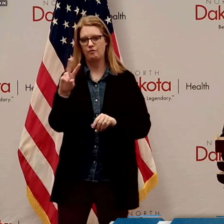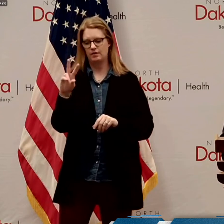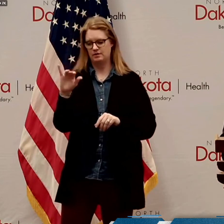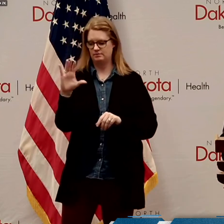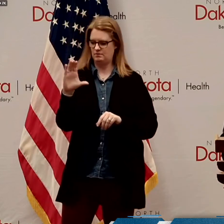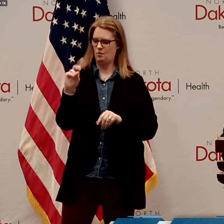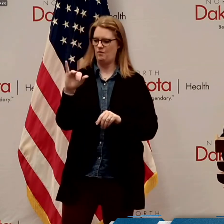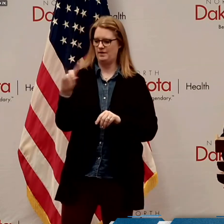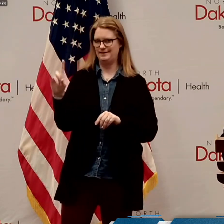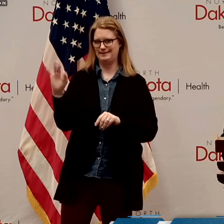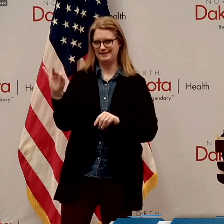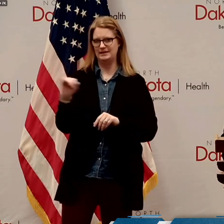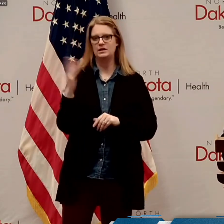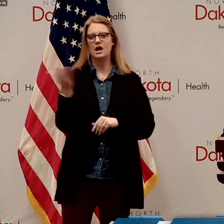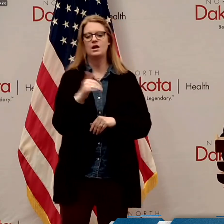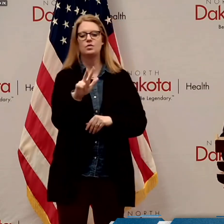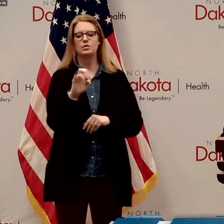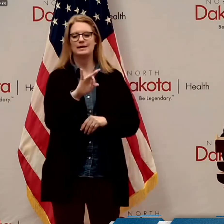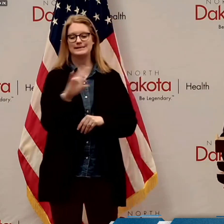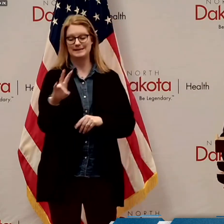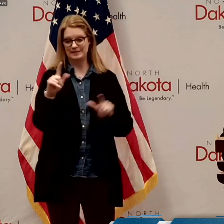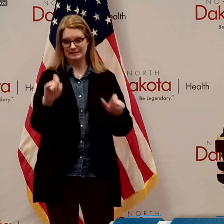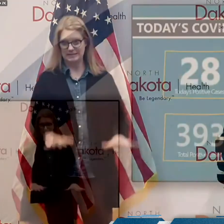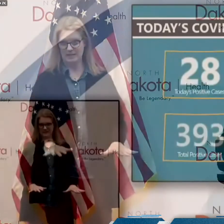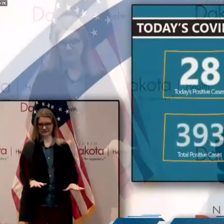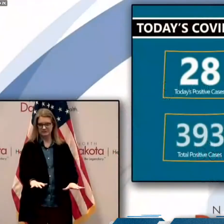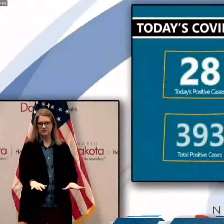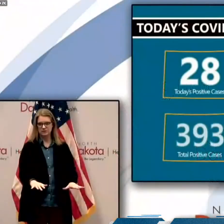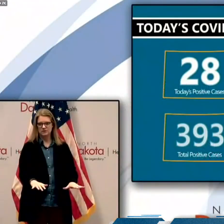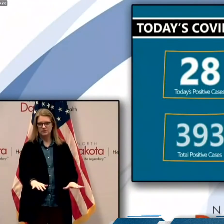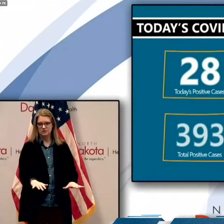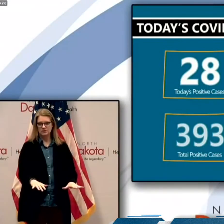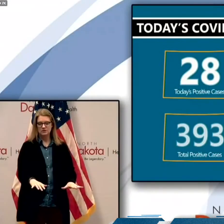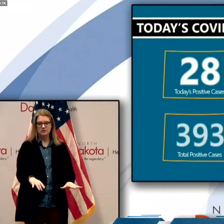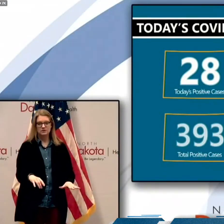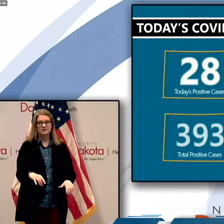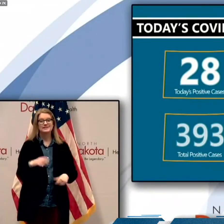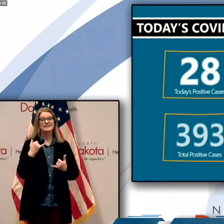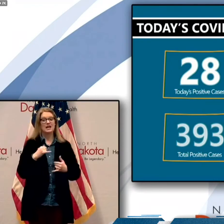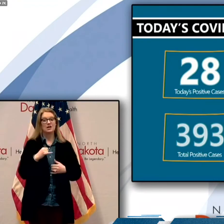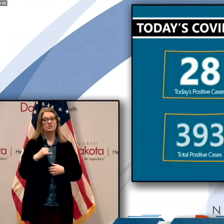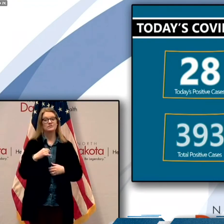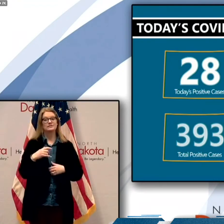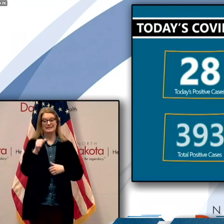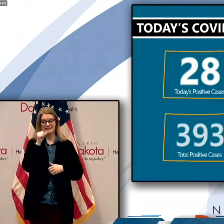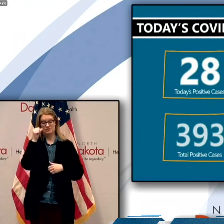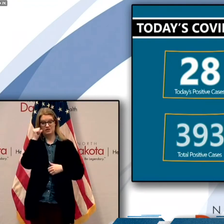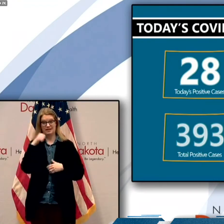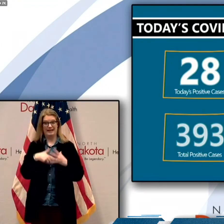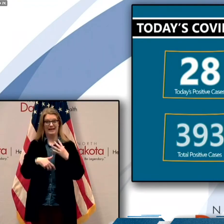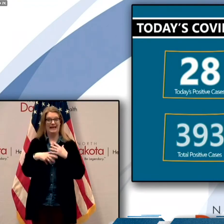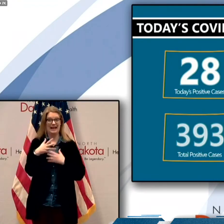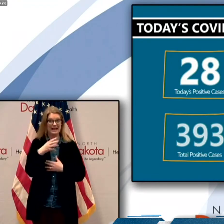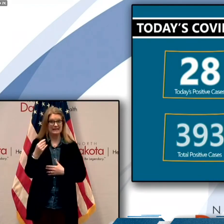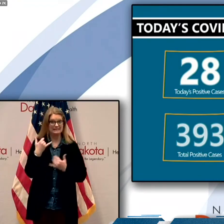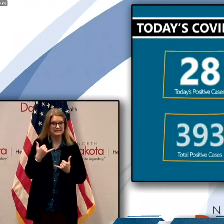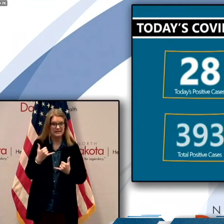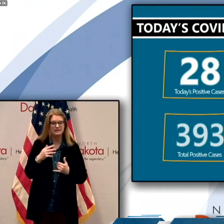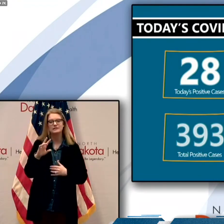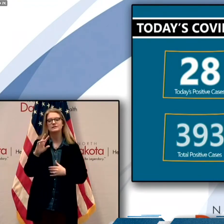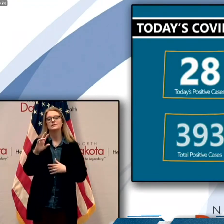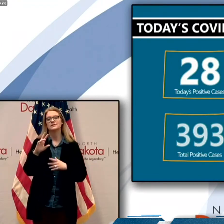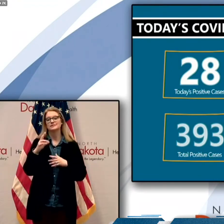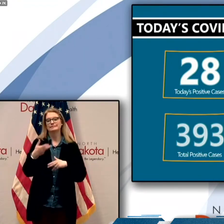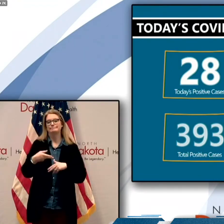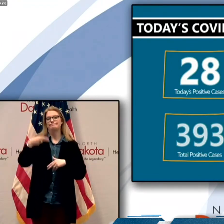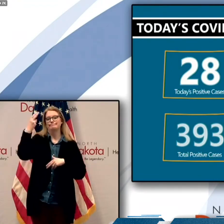out of 387 tests. This marks, for the second consecutive day, the highest number of positive cases